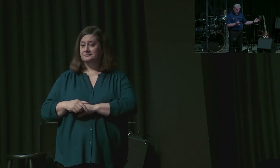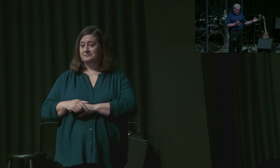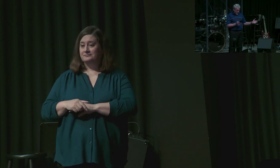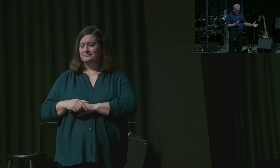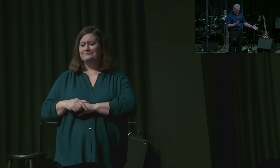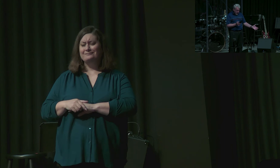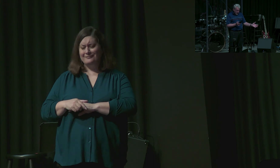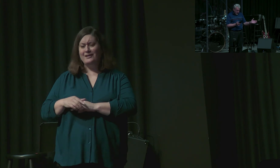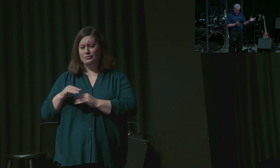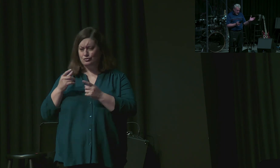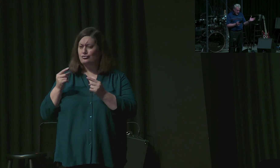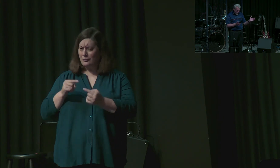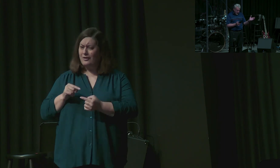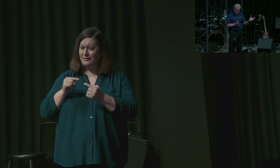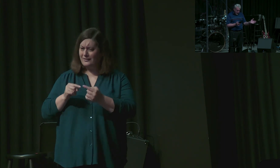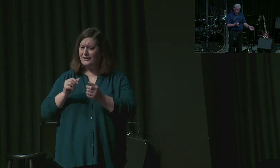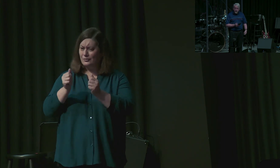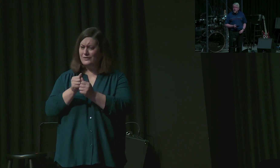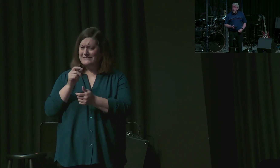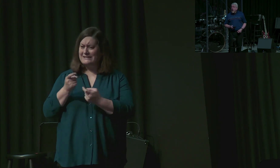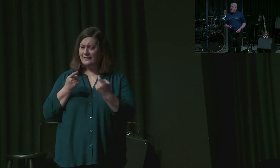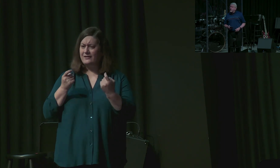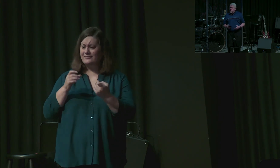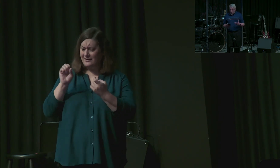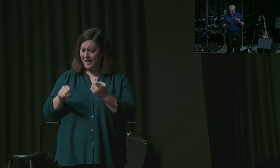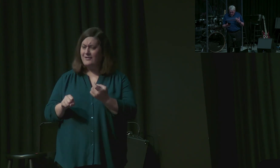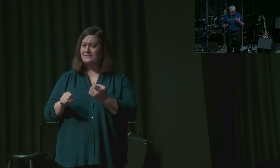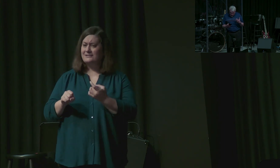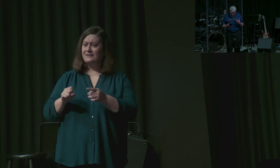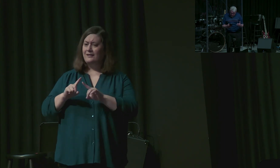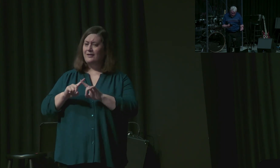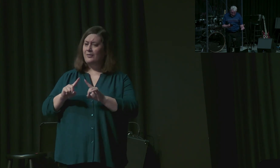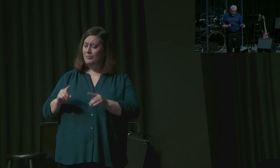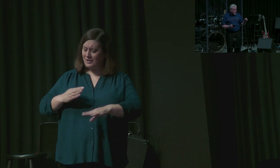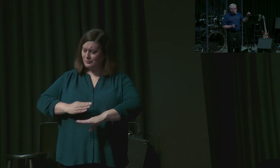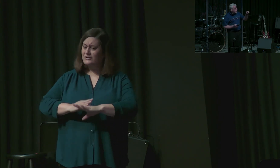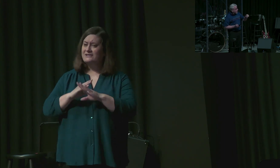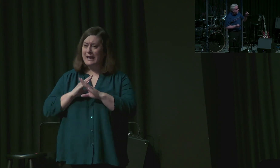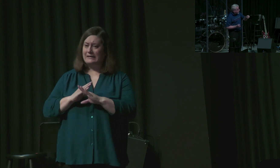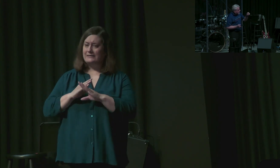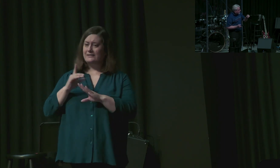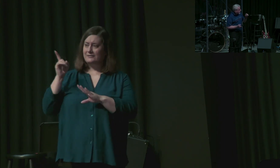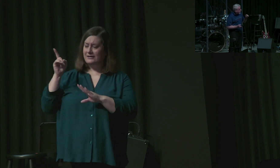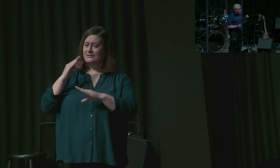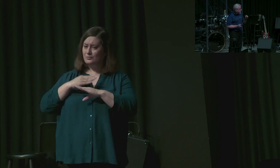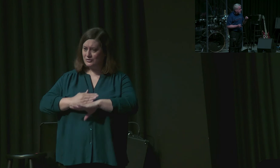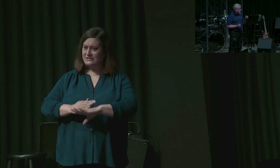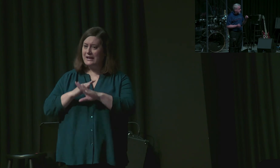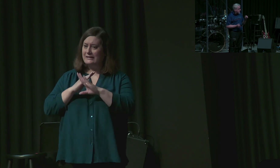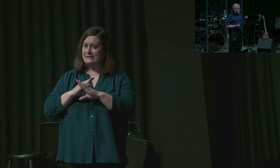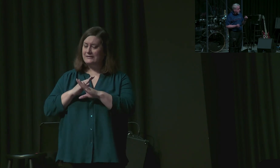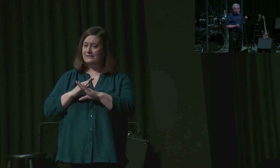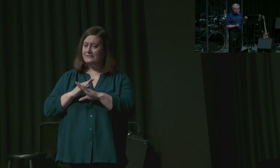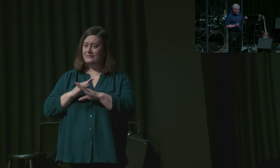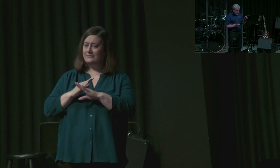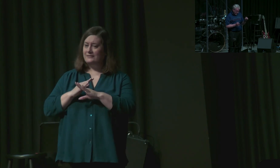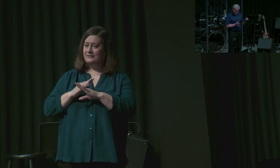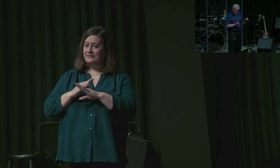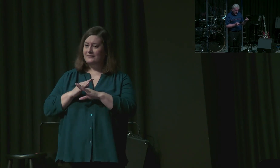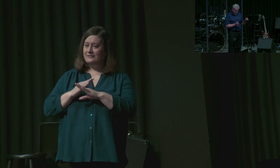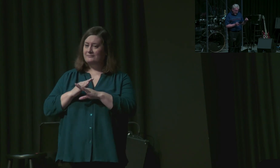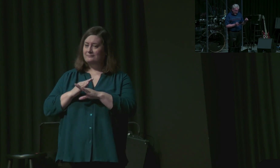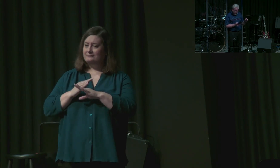with sin and its consequence, God has been with him and has brought him safely to this very place